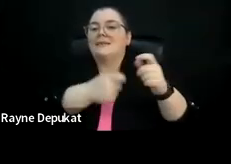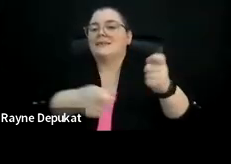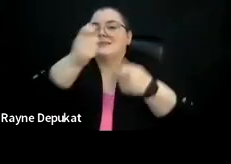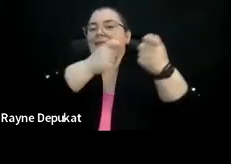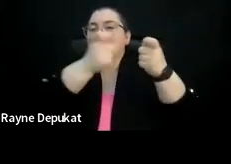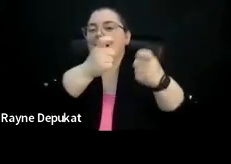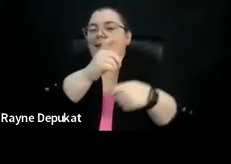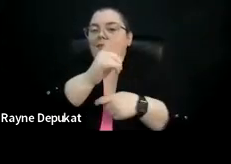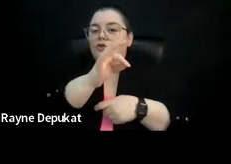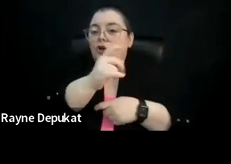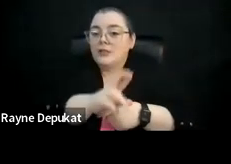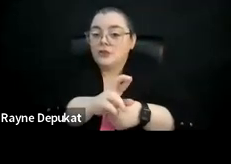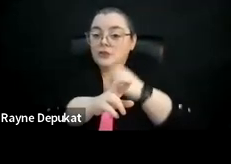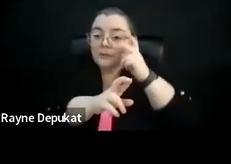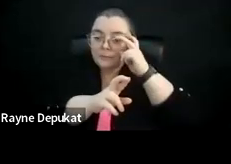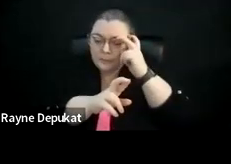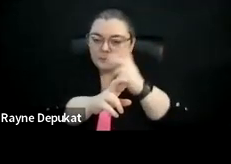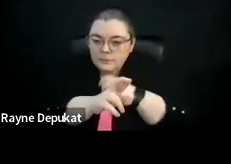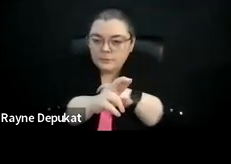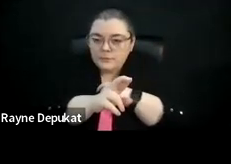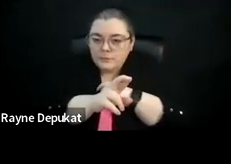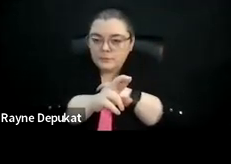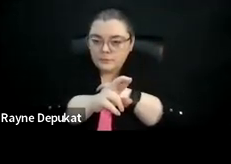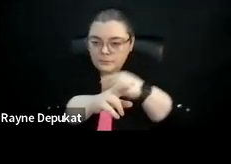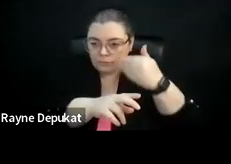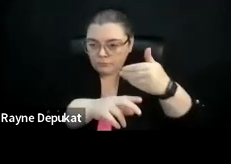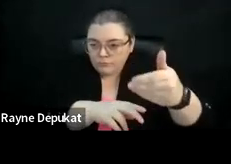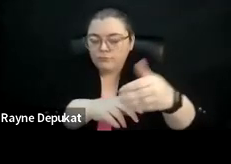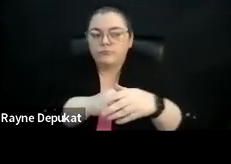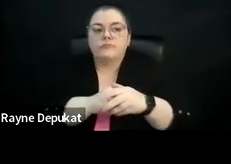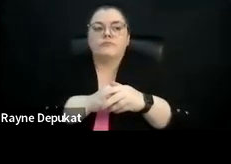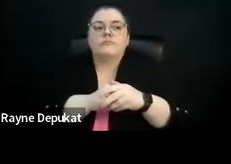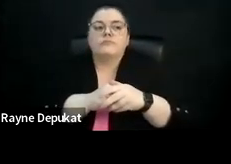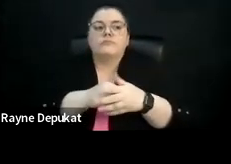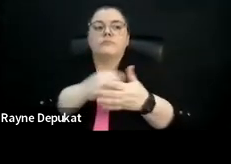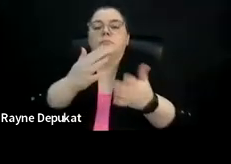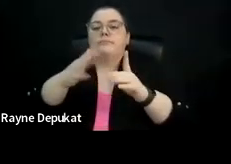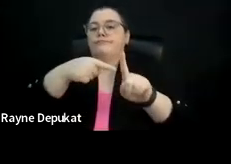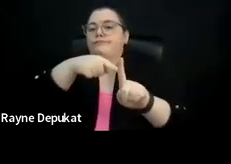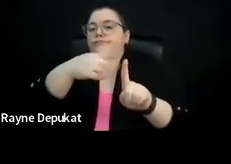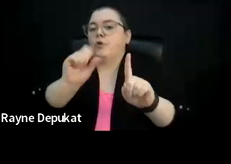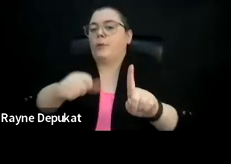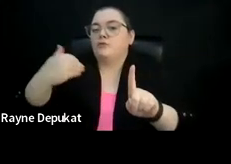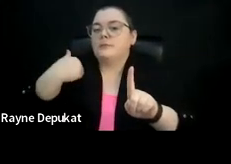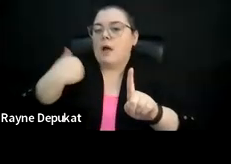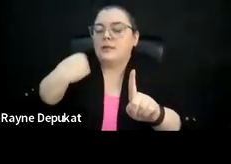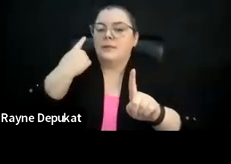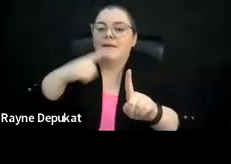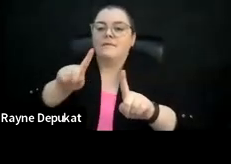regular meeting, sit down with the executive director for regular meetings and for supervision. Also, it could